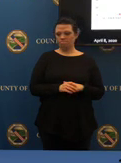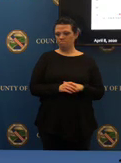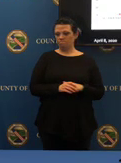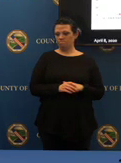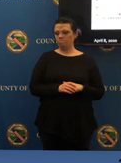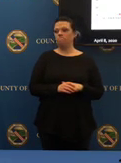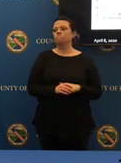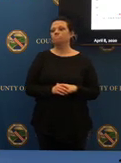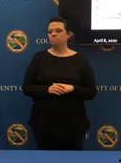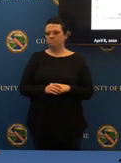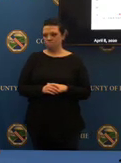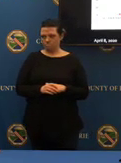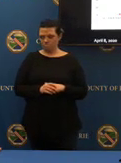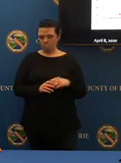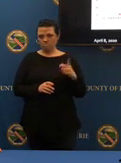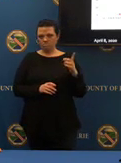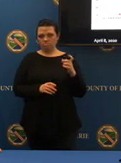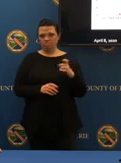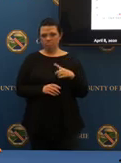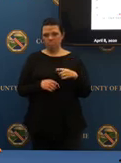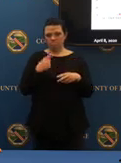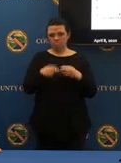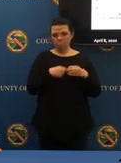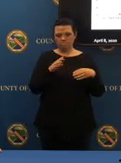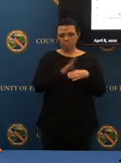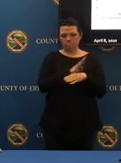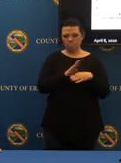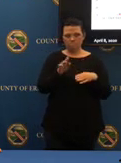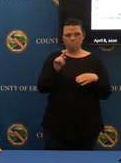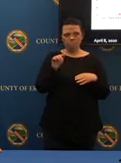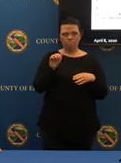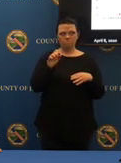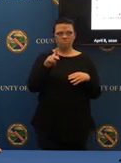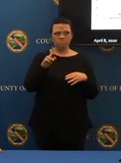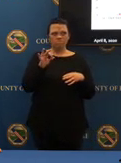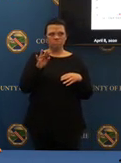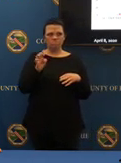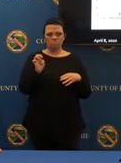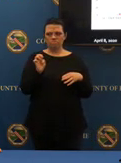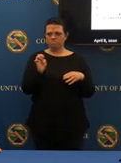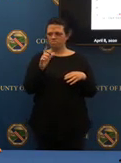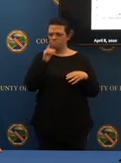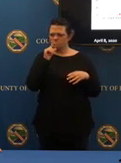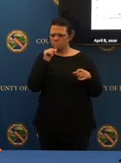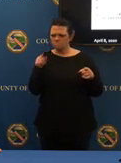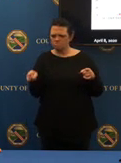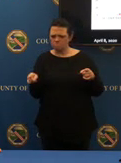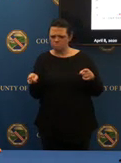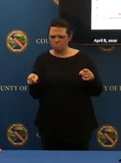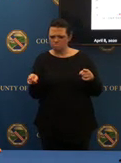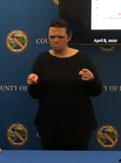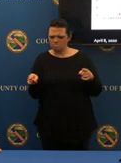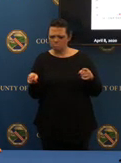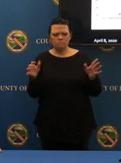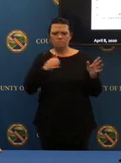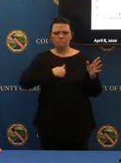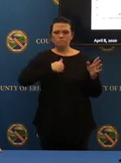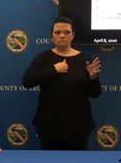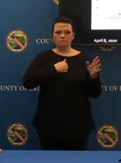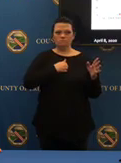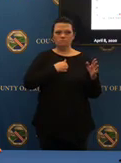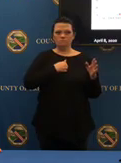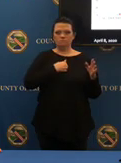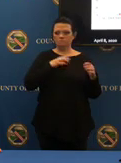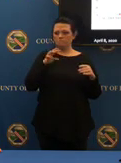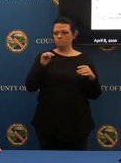Yes, Mark, I had a question about the business task force. Sure, just who is this so I know? Yes, I'm sorry. It's